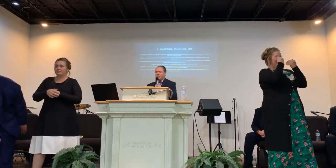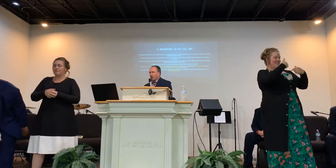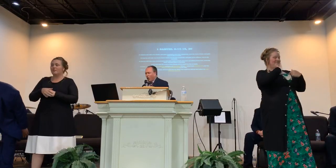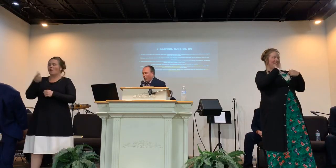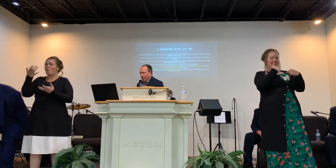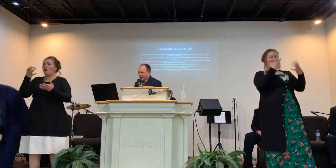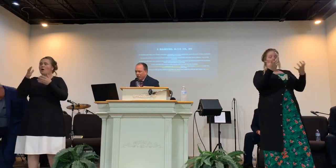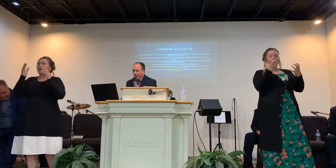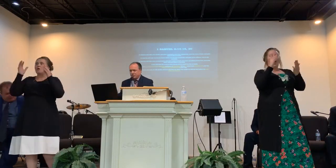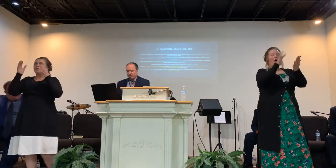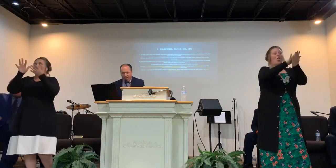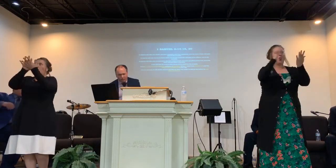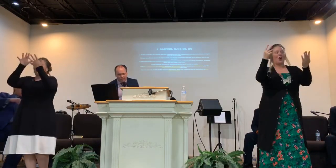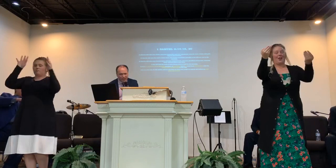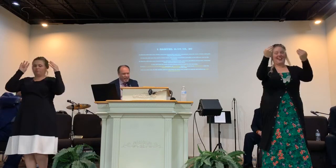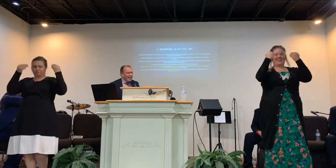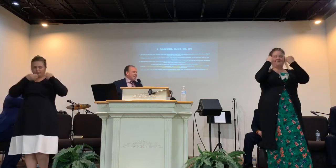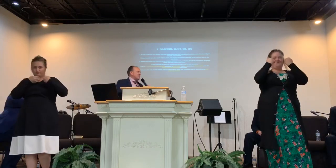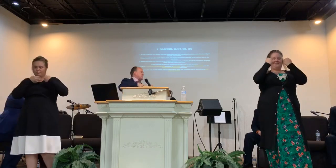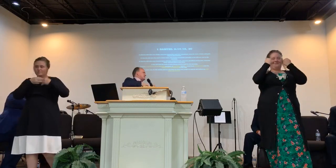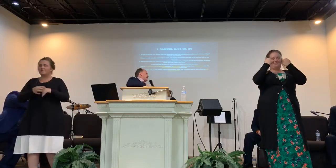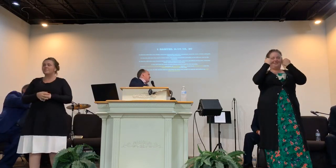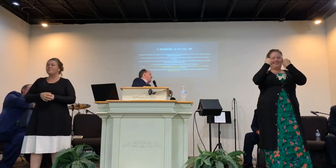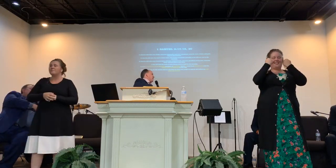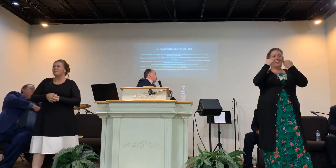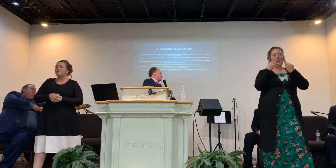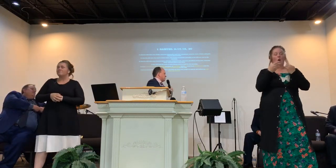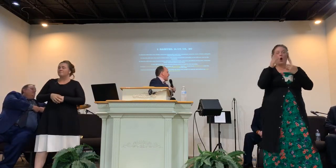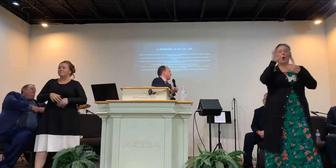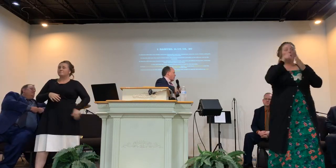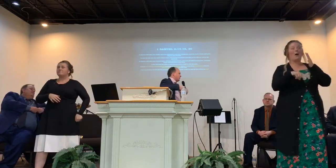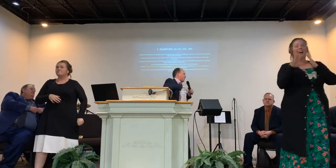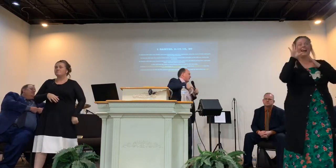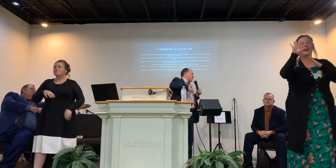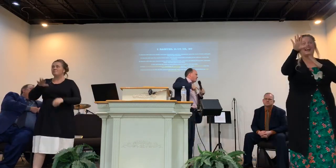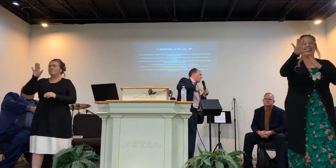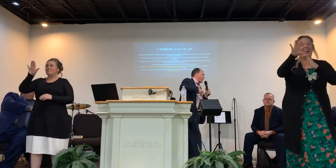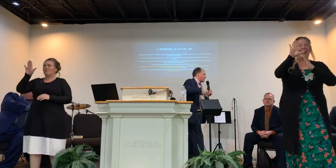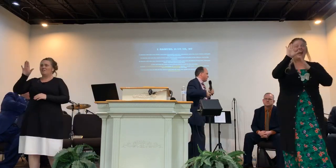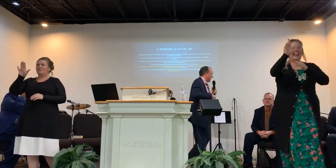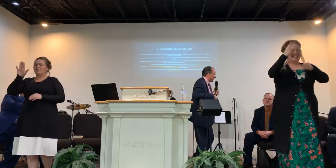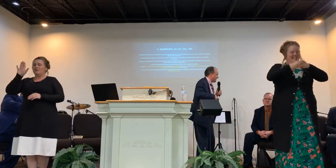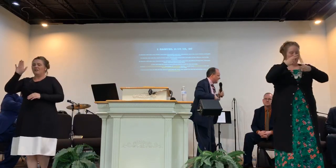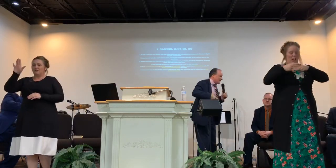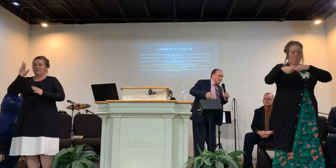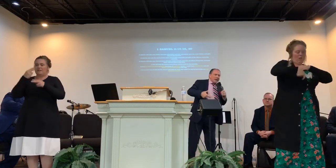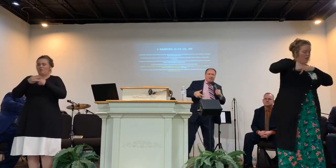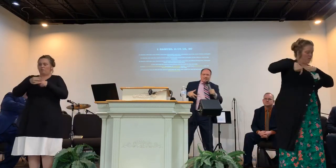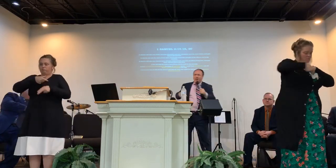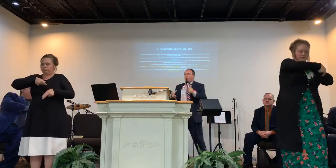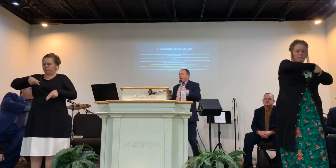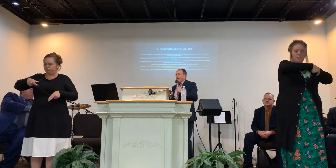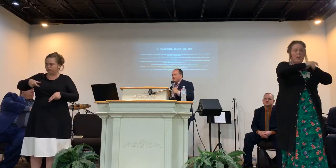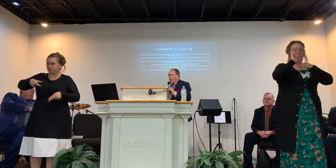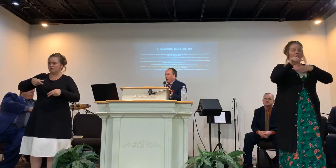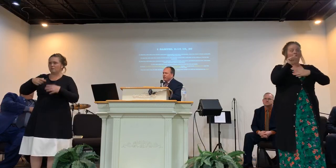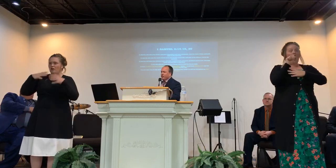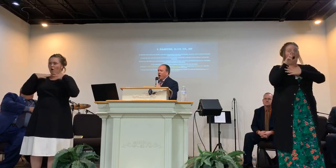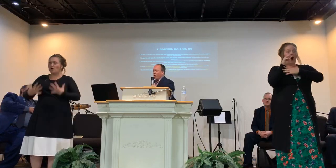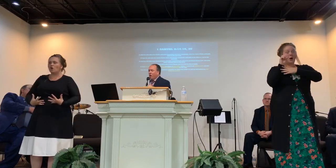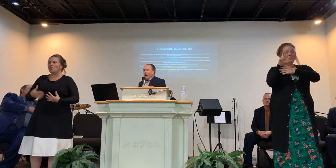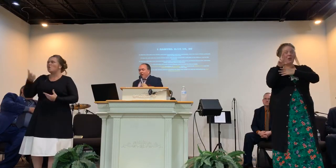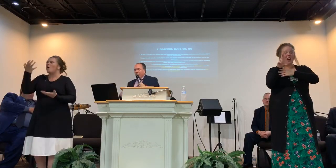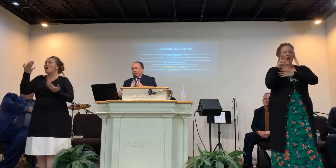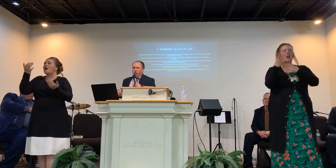to bring the glory to himself. His insignia was stamped on the front of the breastplate. He wanted no one